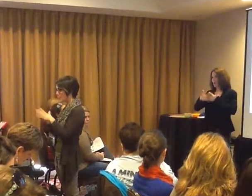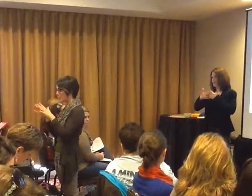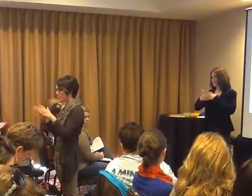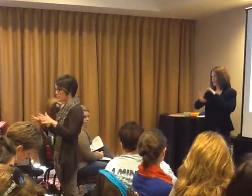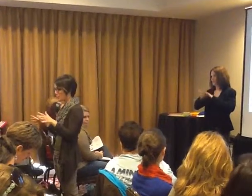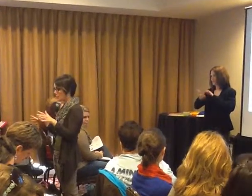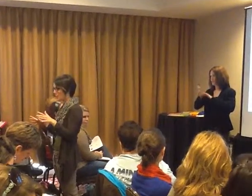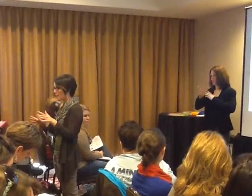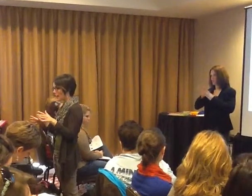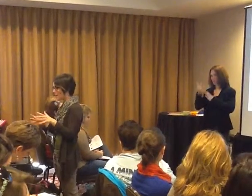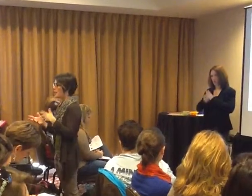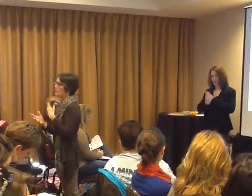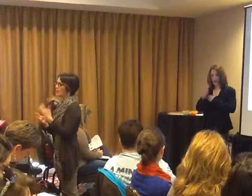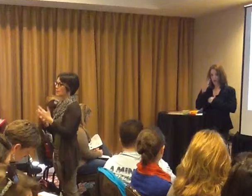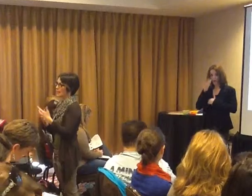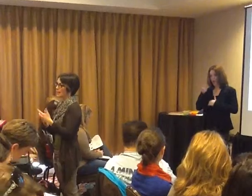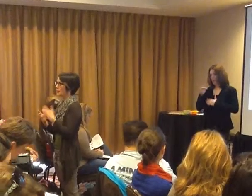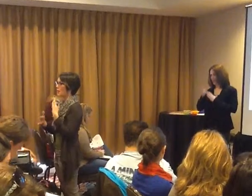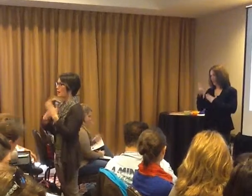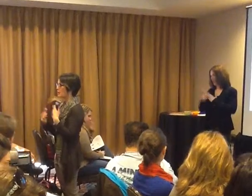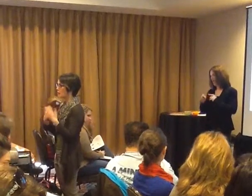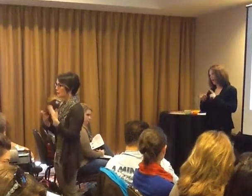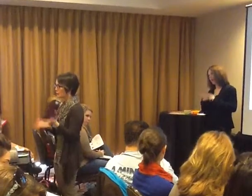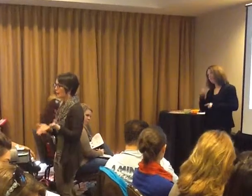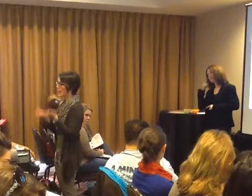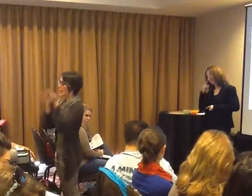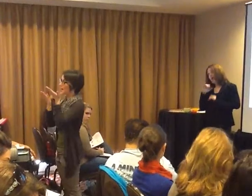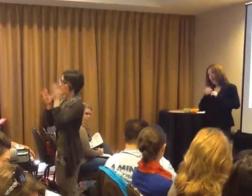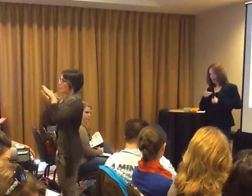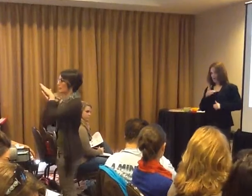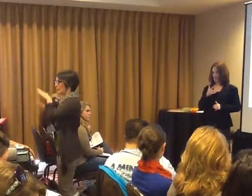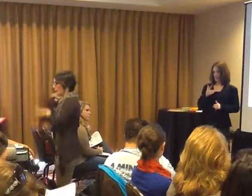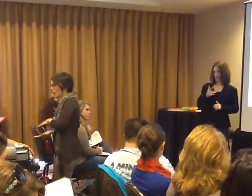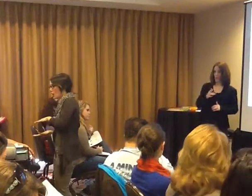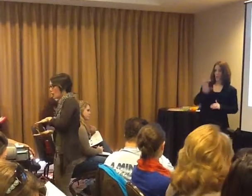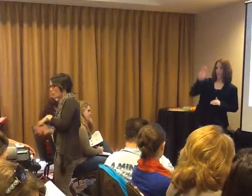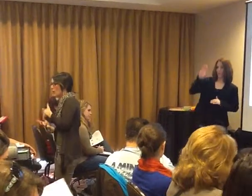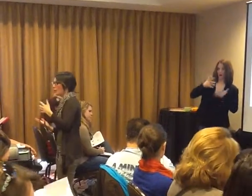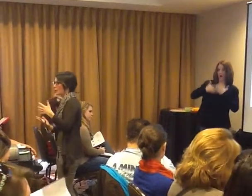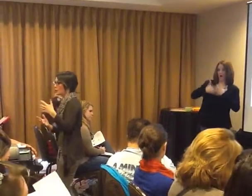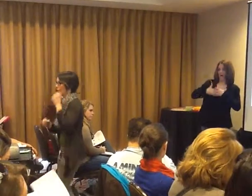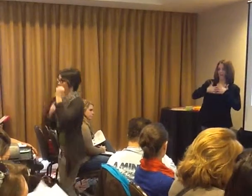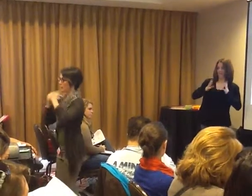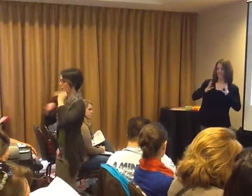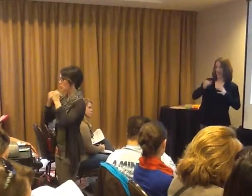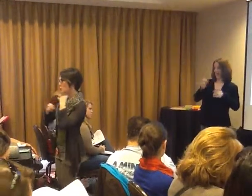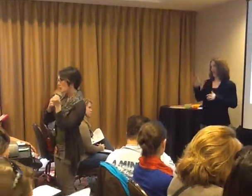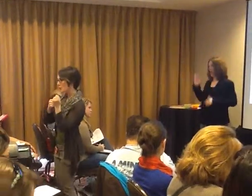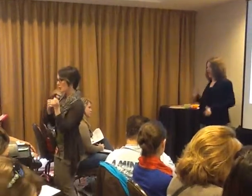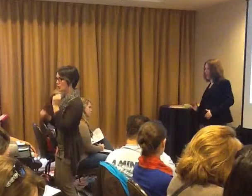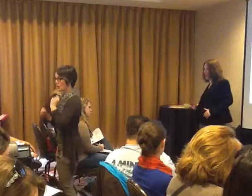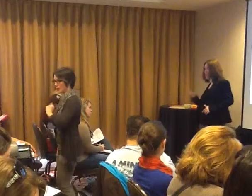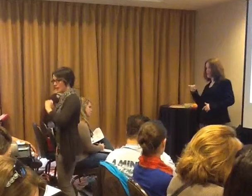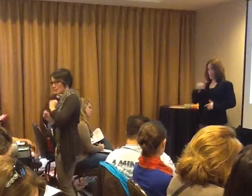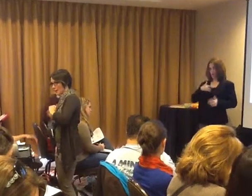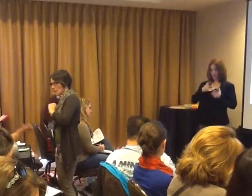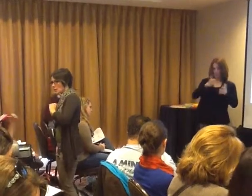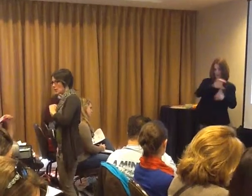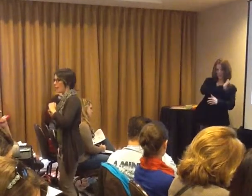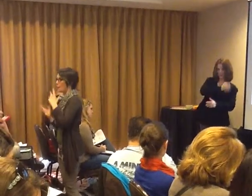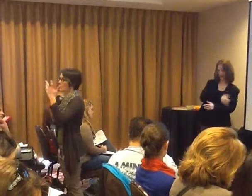I don't know if anybody's familiar with that, but it's like, you know, how are you feeling high or are you feeling low? You know, you're like, you have too much energy or not